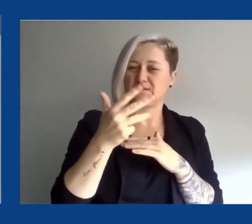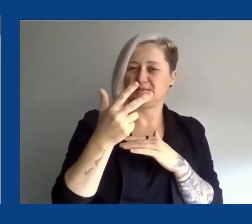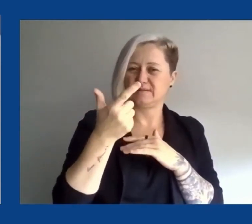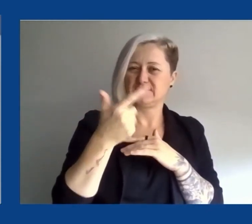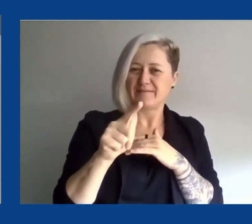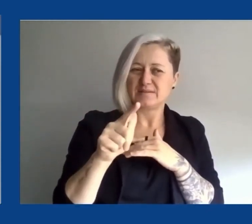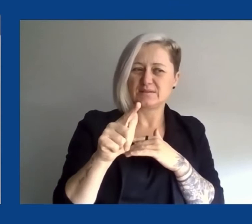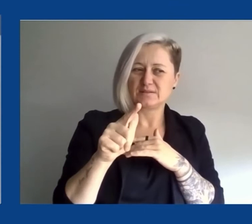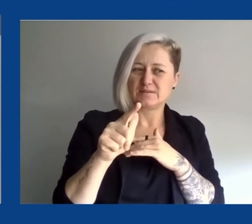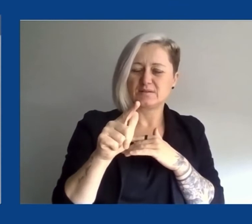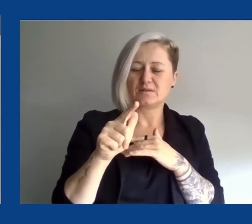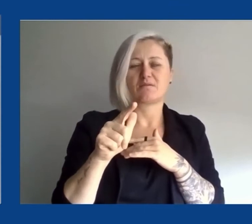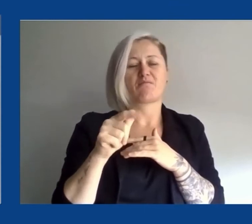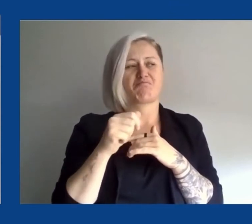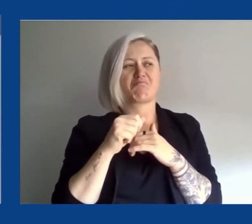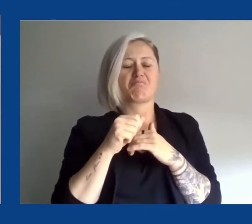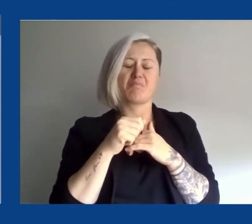it meant to be